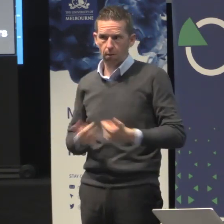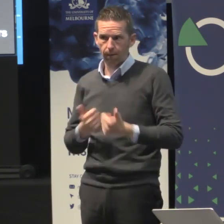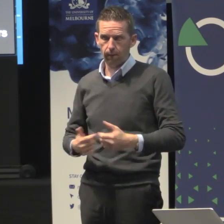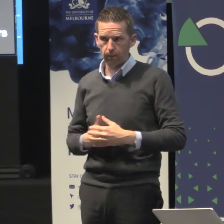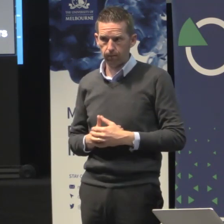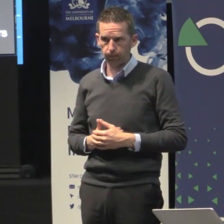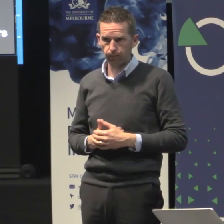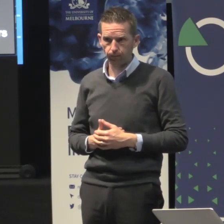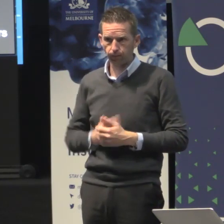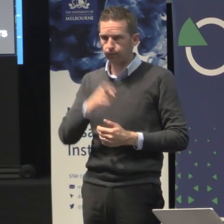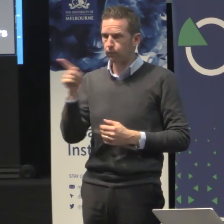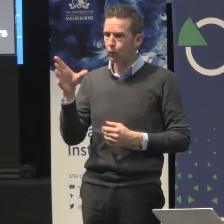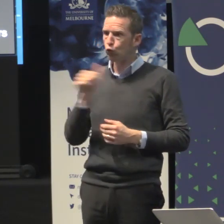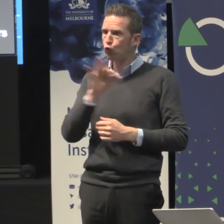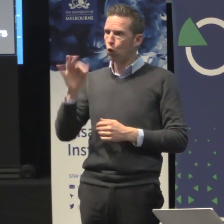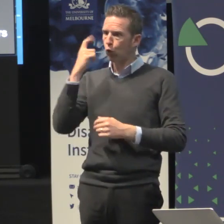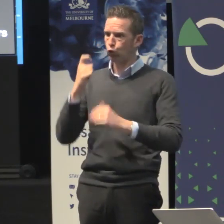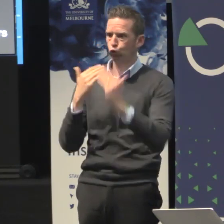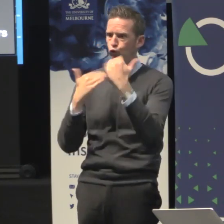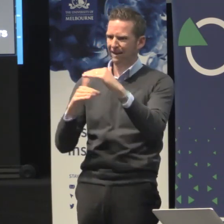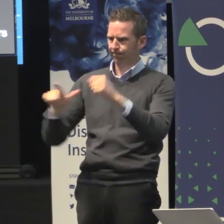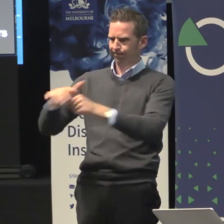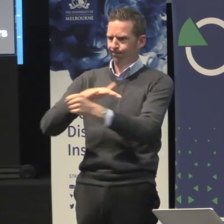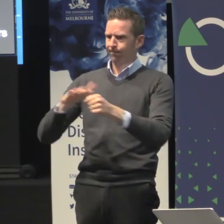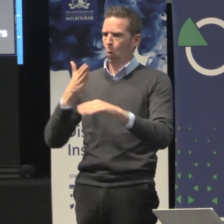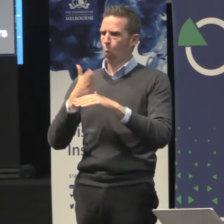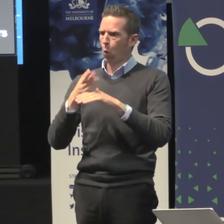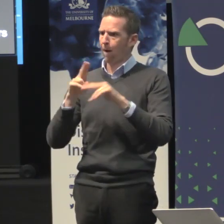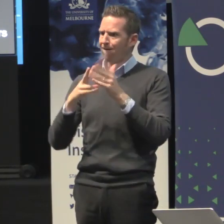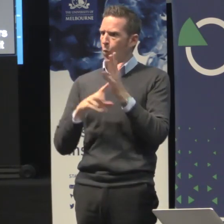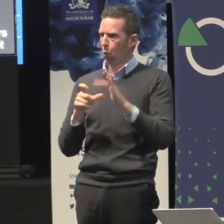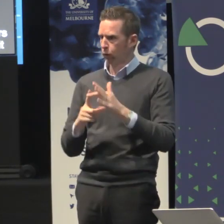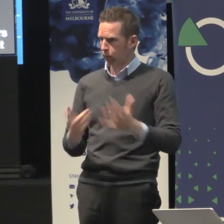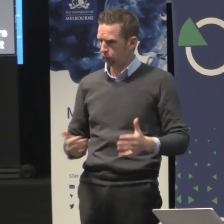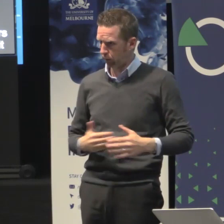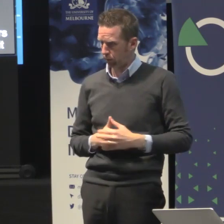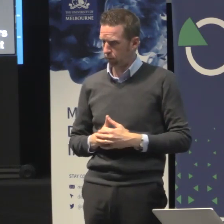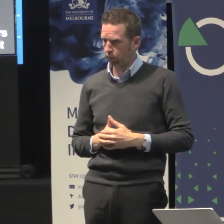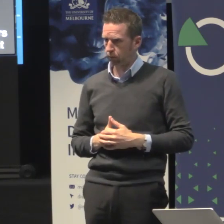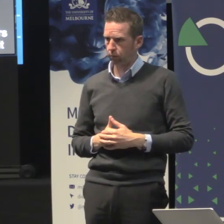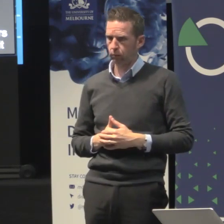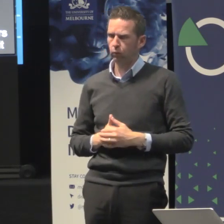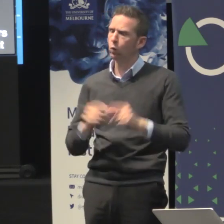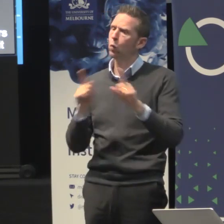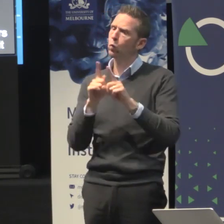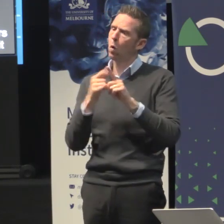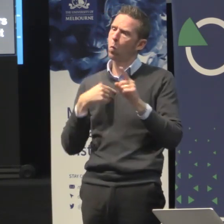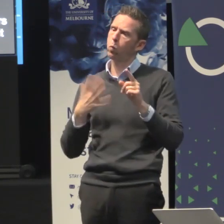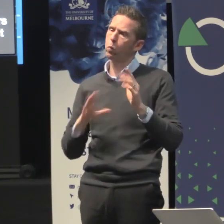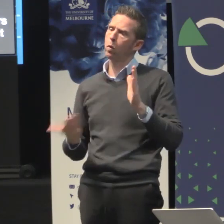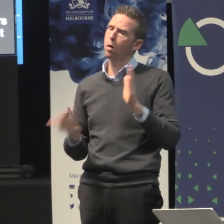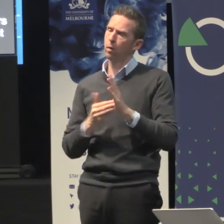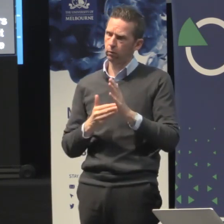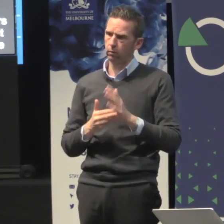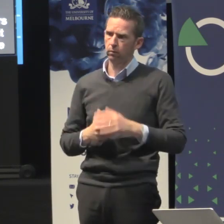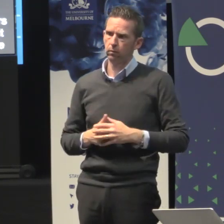shouldn't further restrict the workforce. And I also want to add that for me,